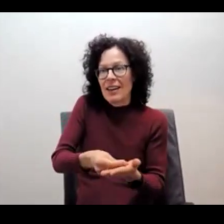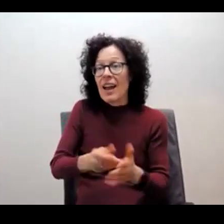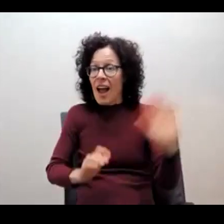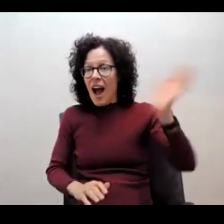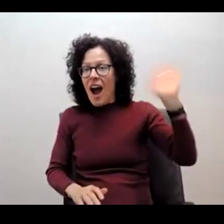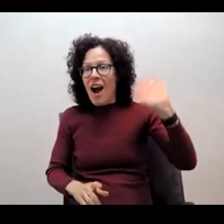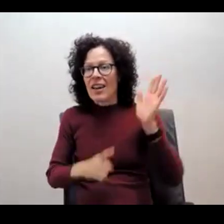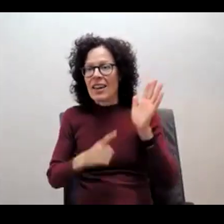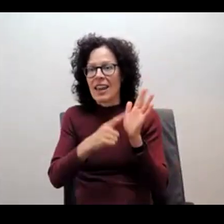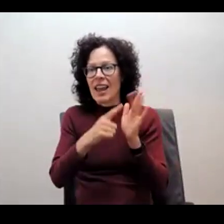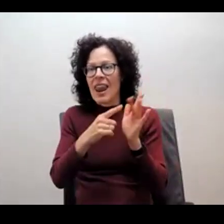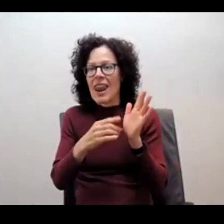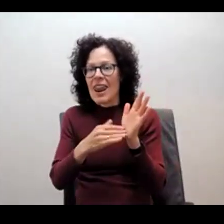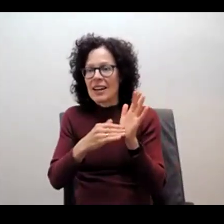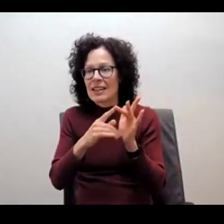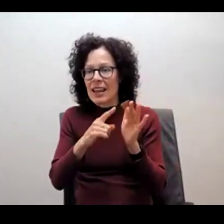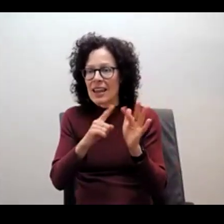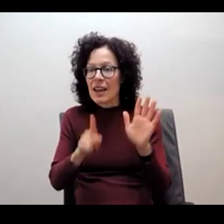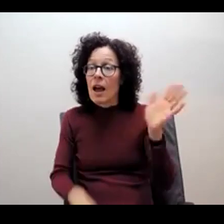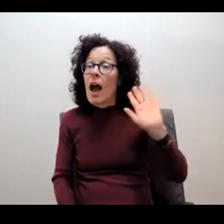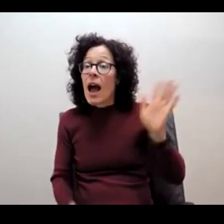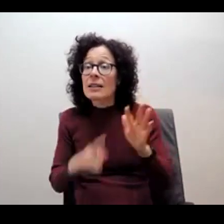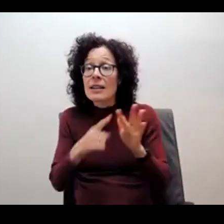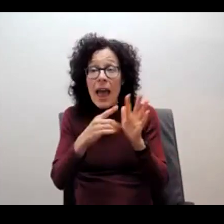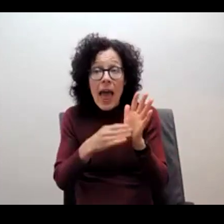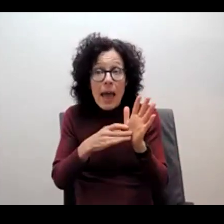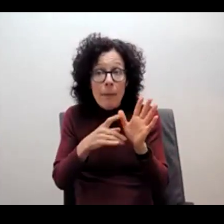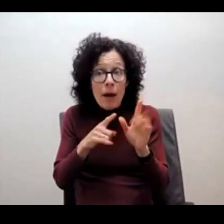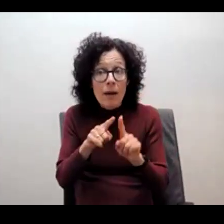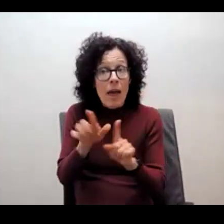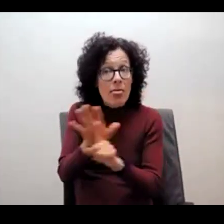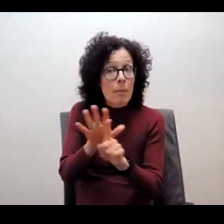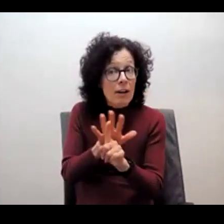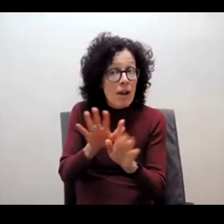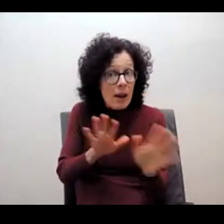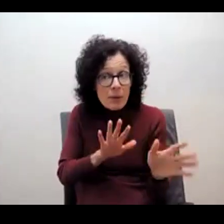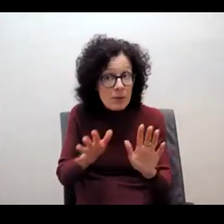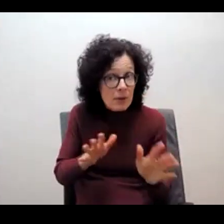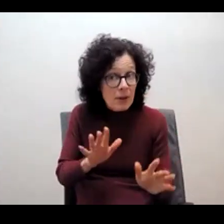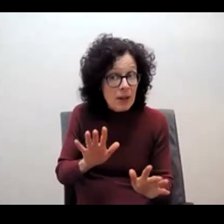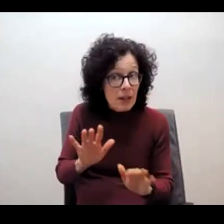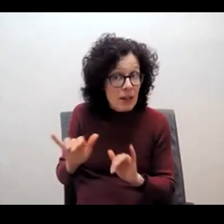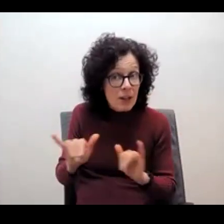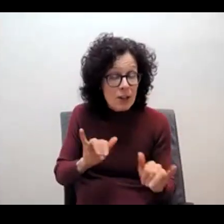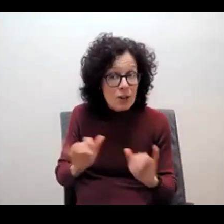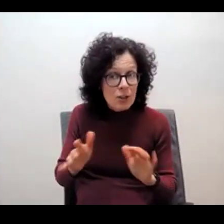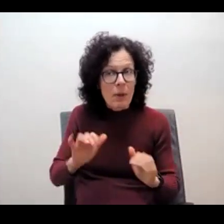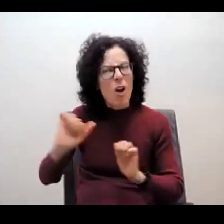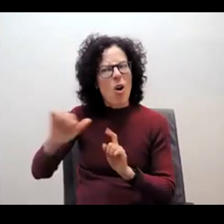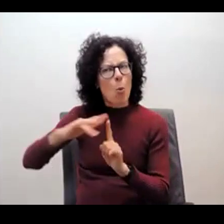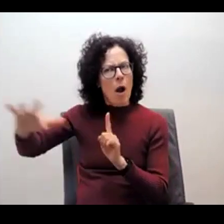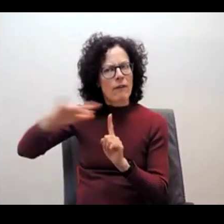Lizzie. And also Emma. Emma's quietly in the background. She may or may not have stable Wi-Fi,